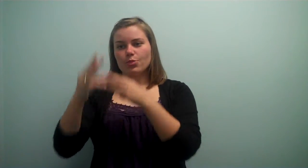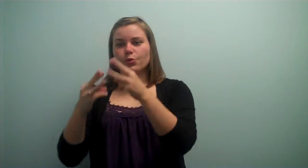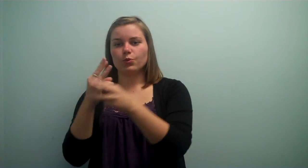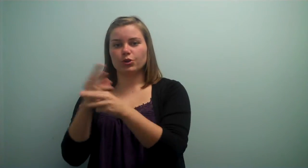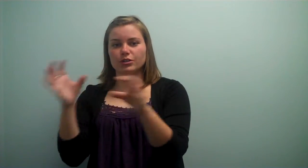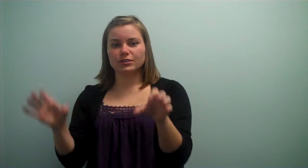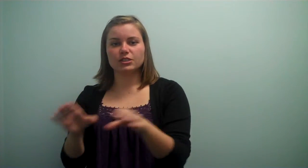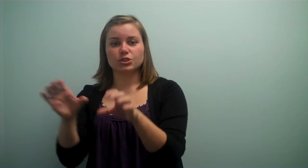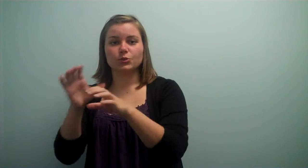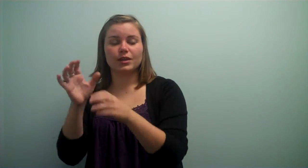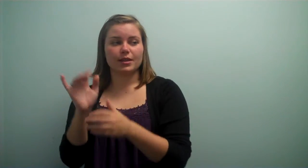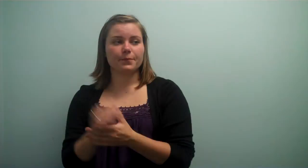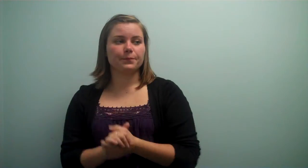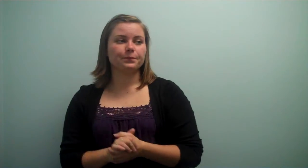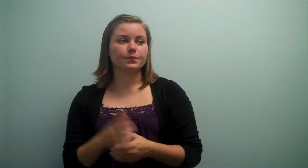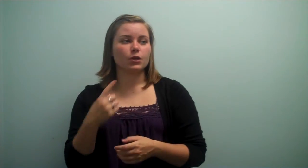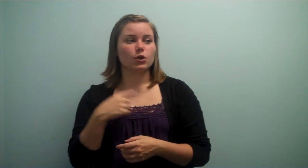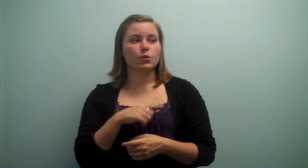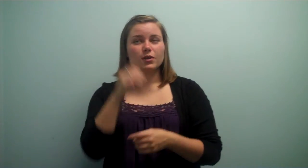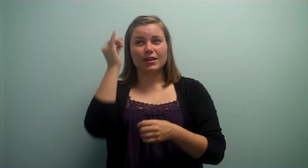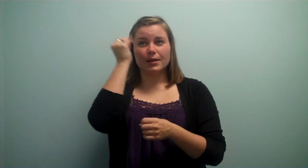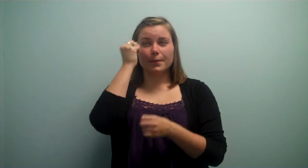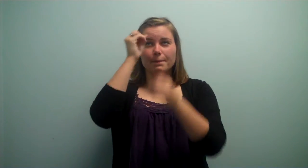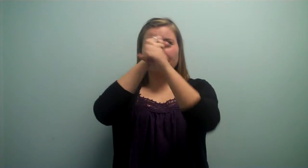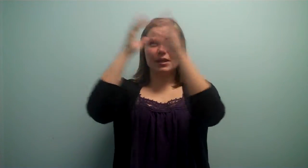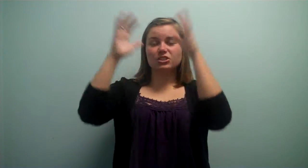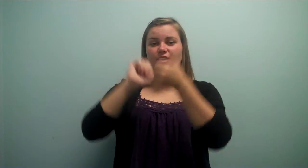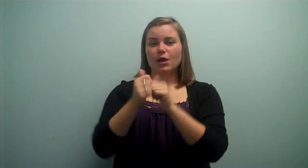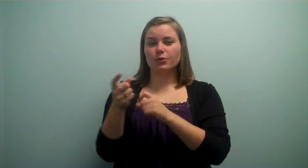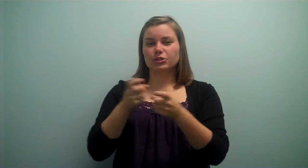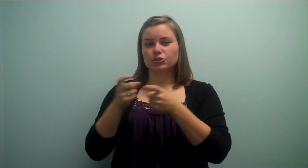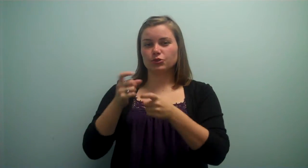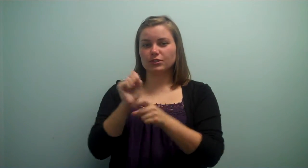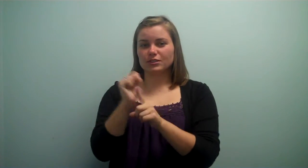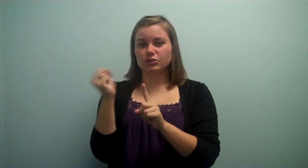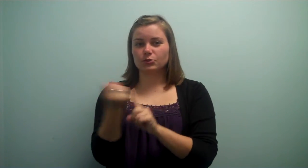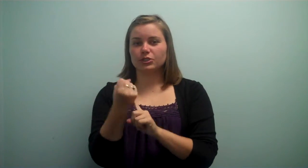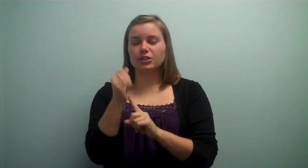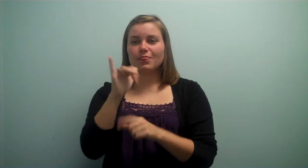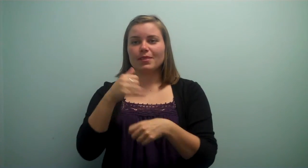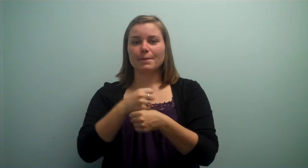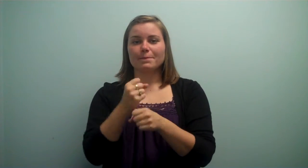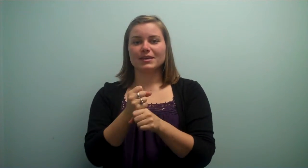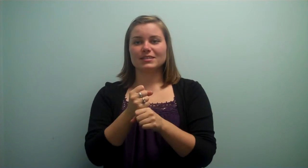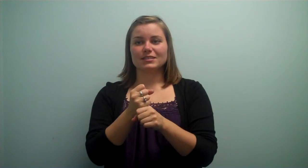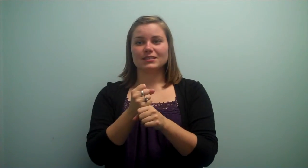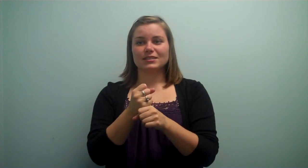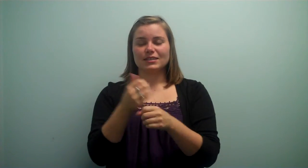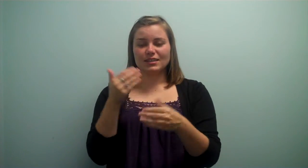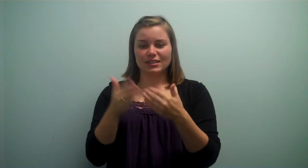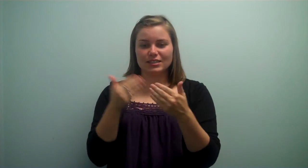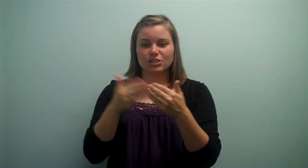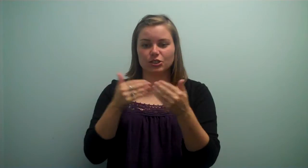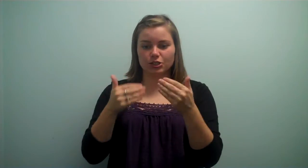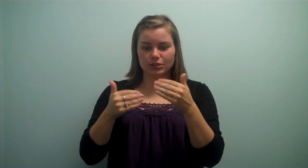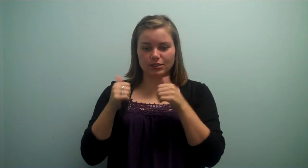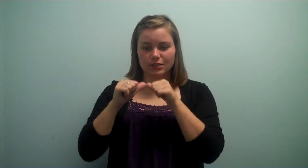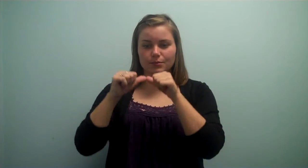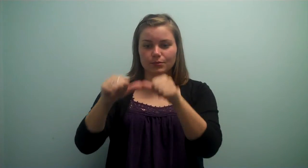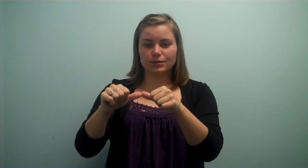the fear and imagining how would you handle that situation makes it easier to proceed with optimism.